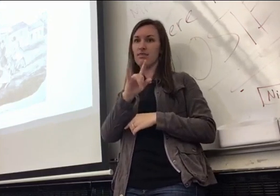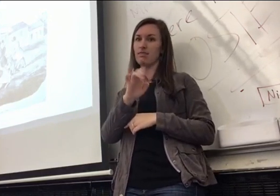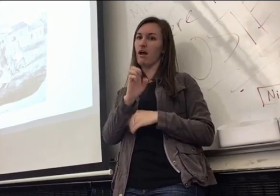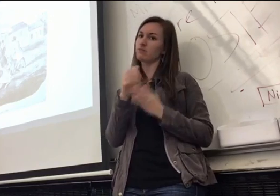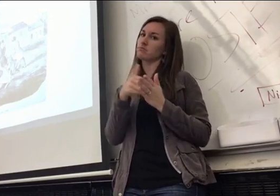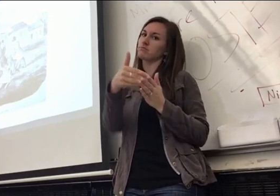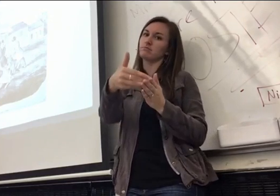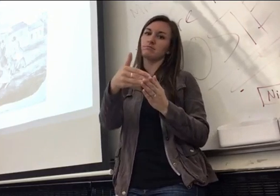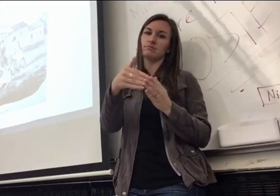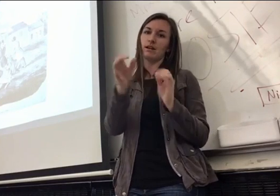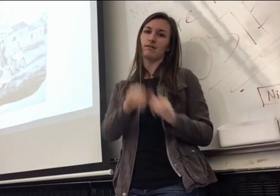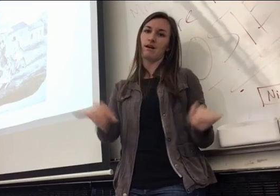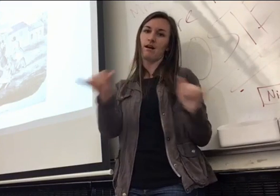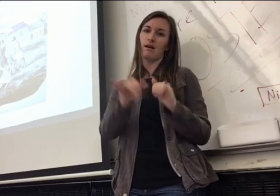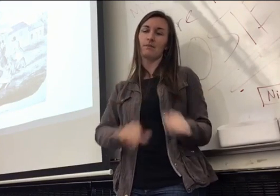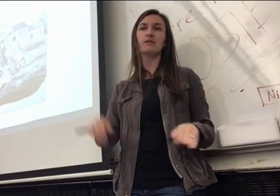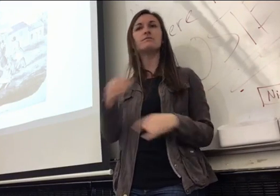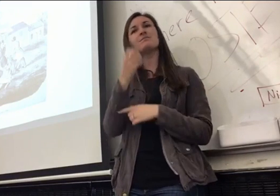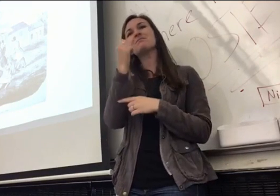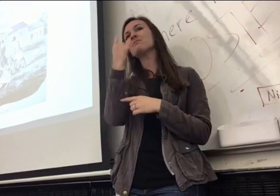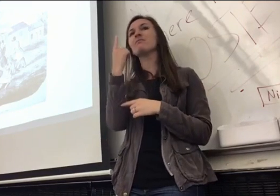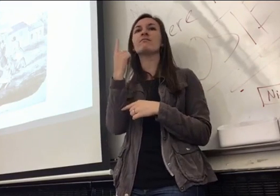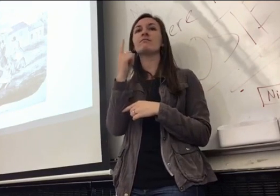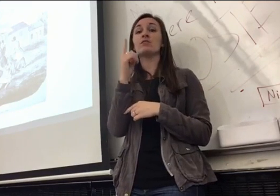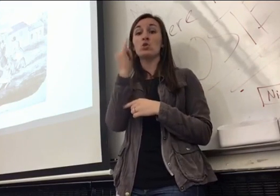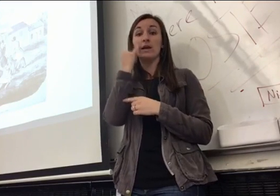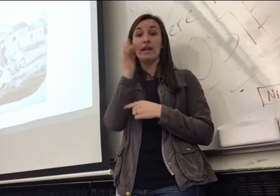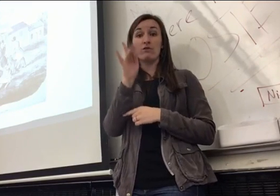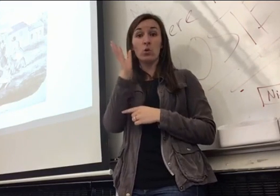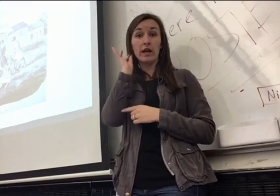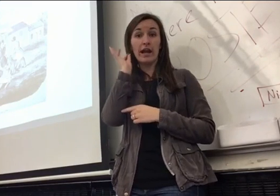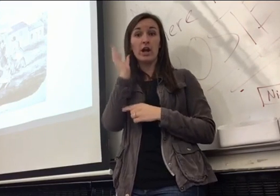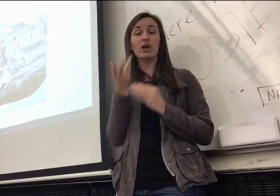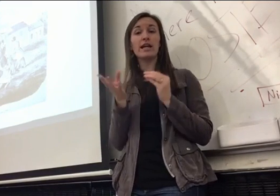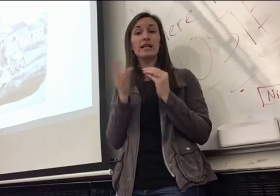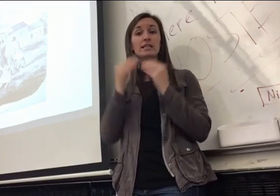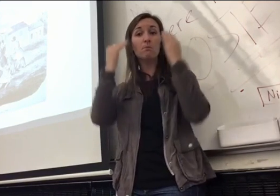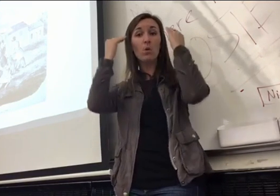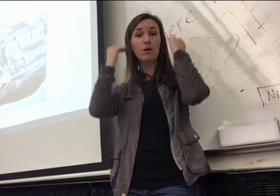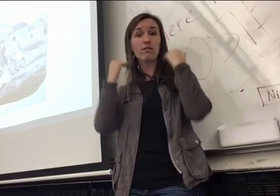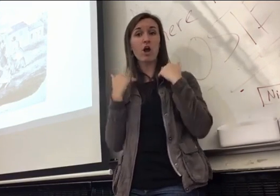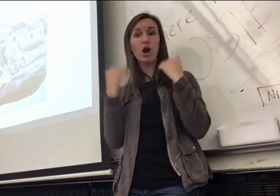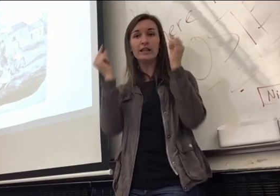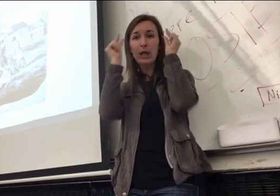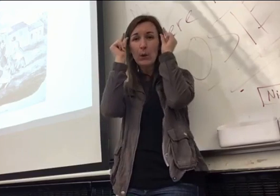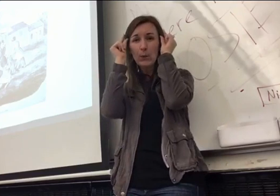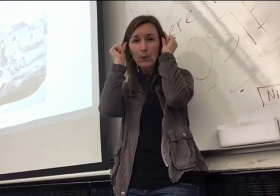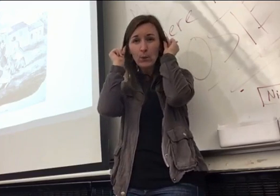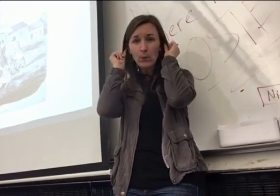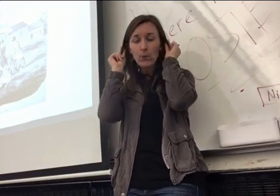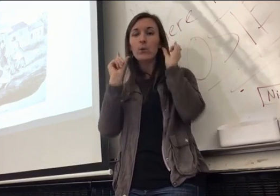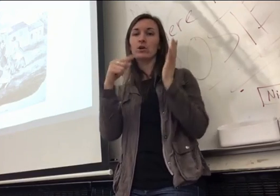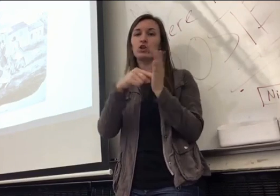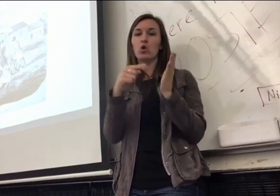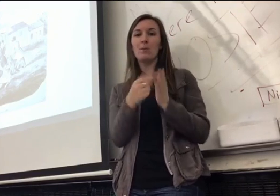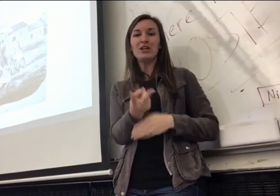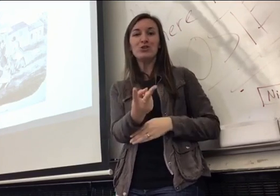long hair, which is really attractive to that. So if your hair is longer than the top of your ears, you owe me 2 pieces of candy.